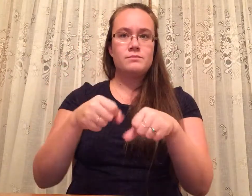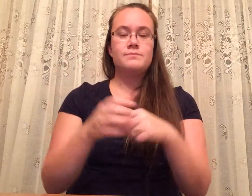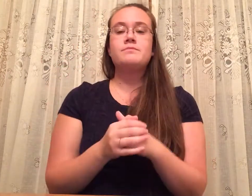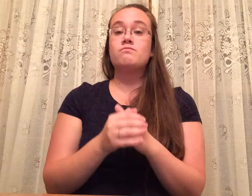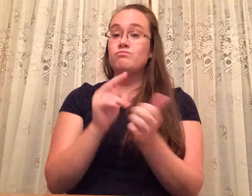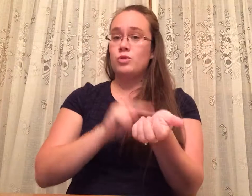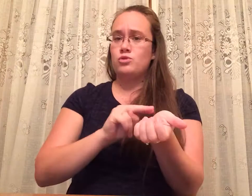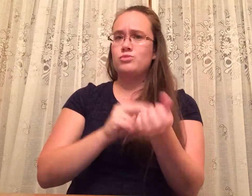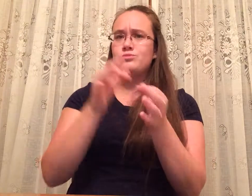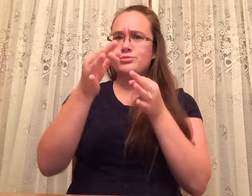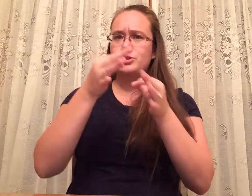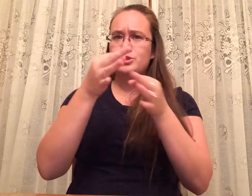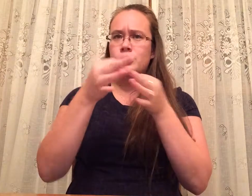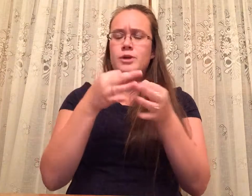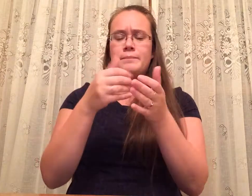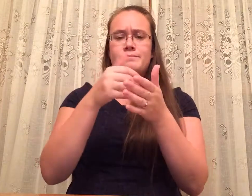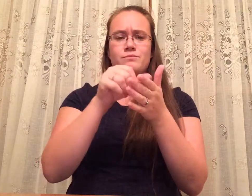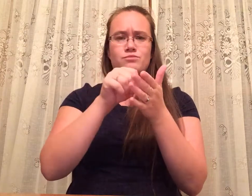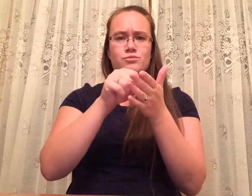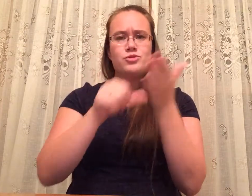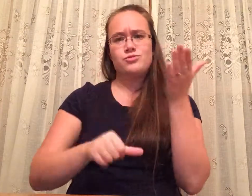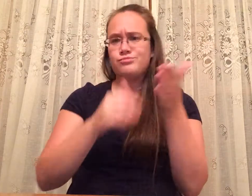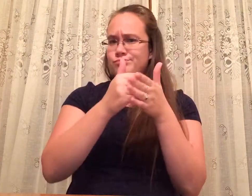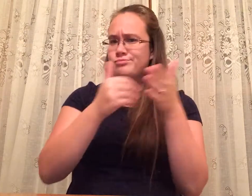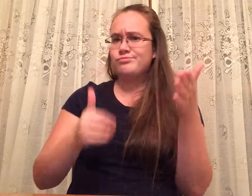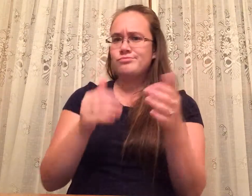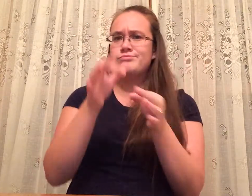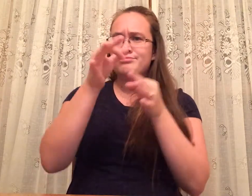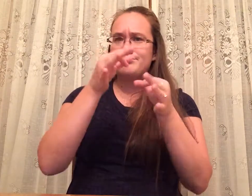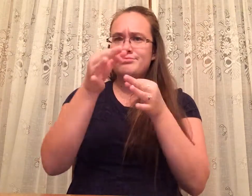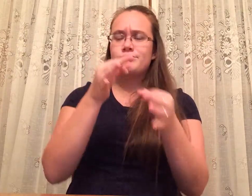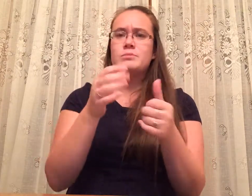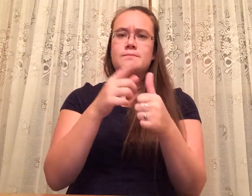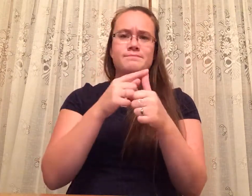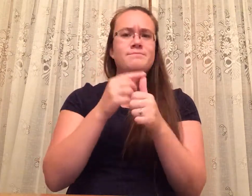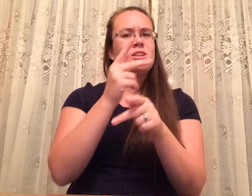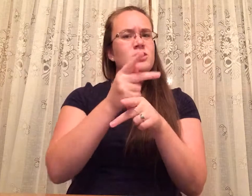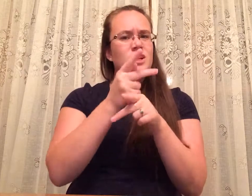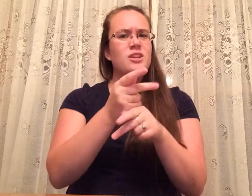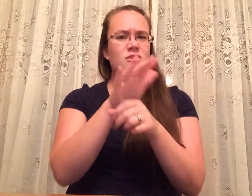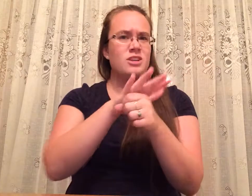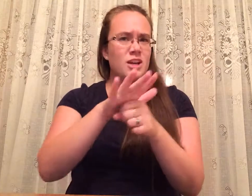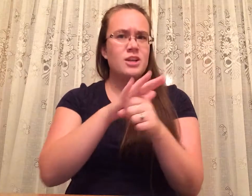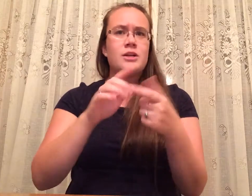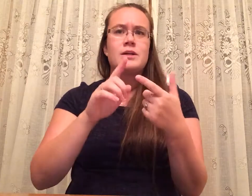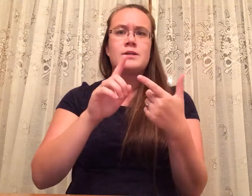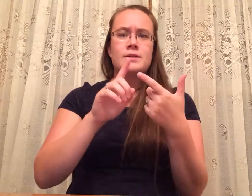ways to take care of the area on which the procedure was performed, as well as when to begin physical activity, what kinds of food